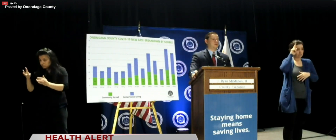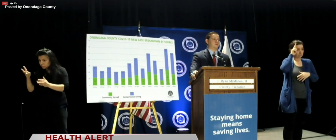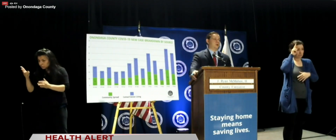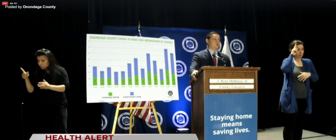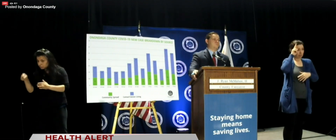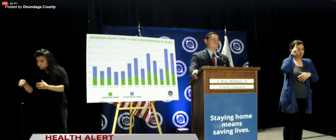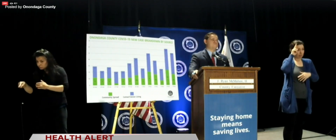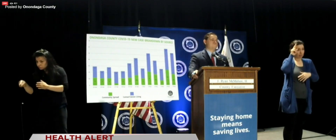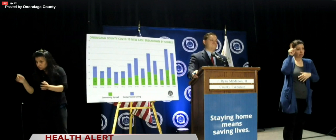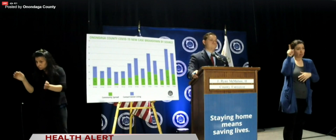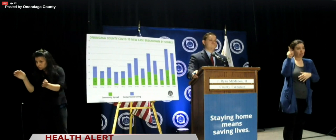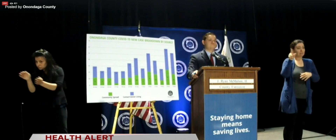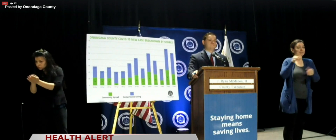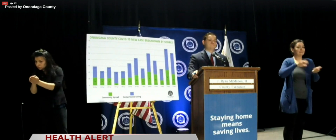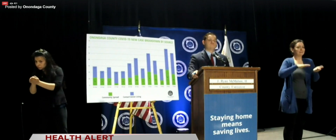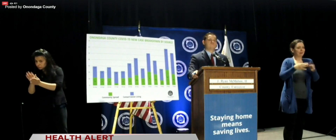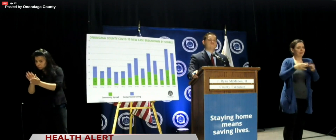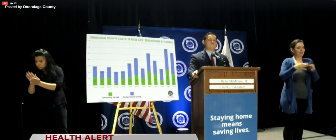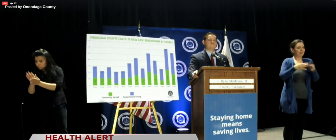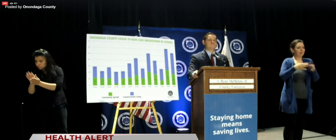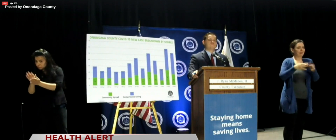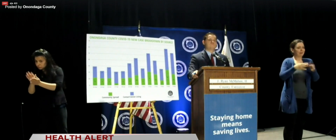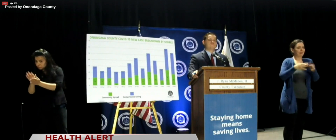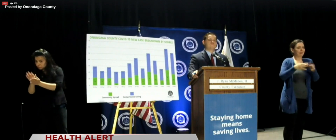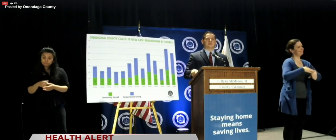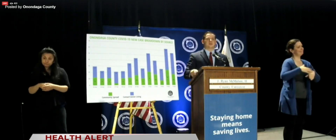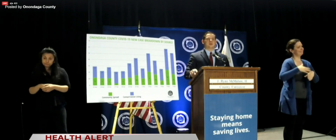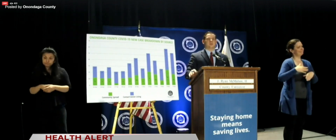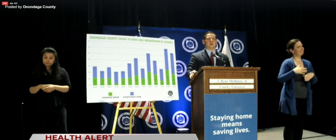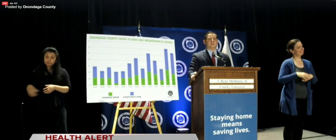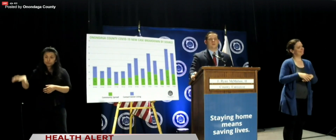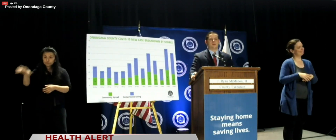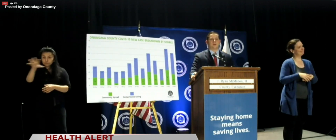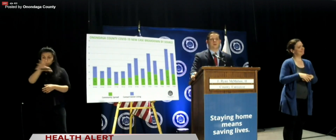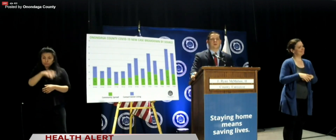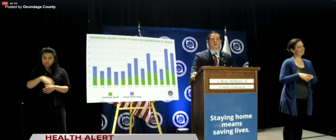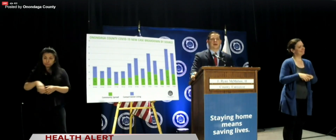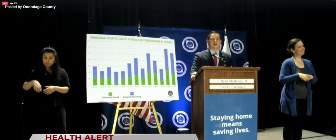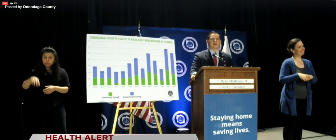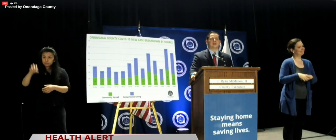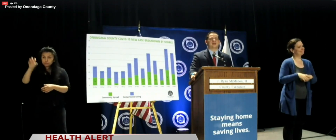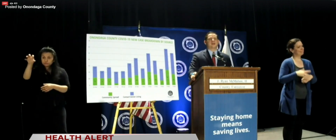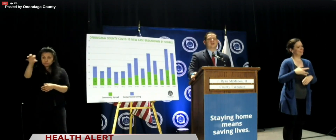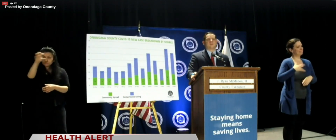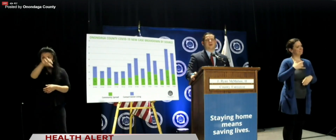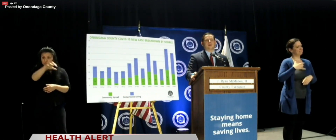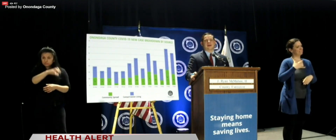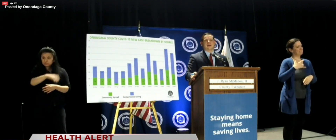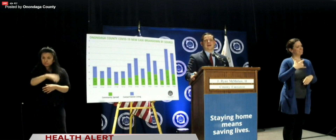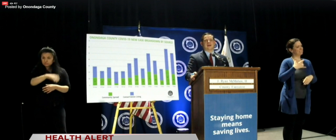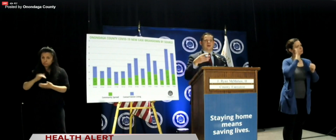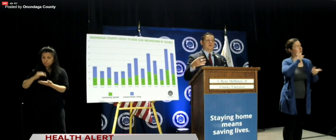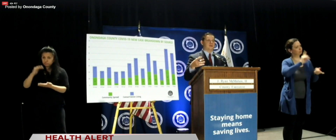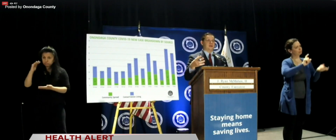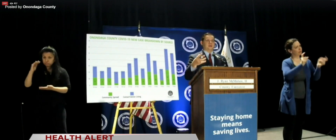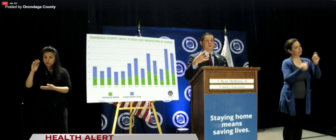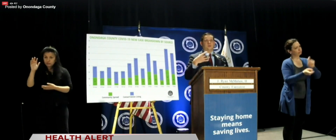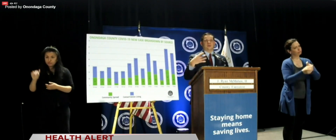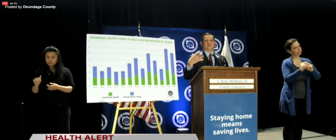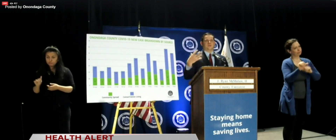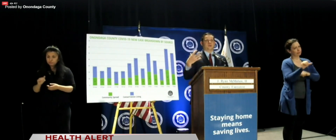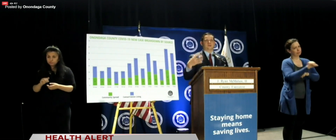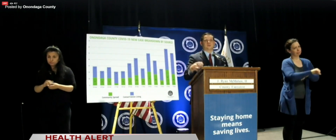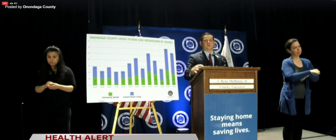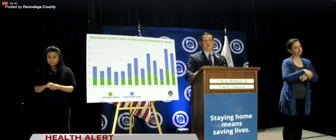tomorrow As the regional leader, have you talked? a little bit when they look at it. But not every county is coming out every day and